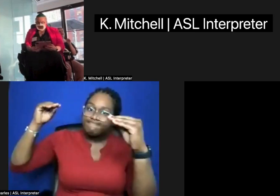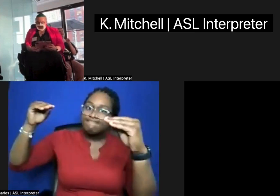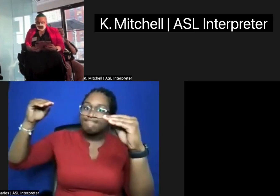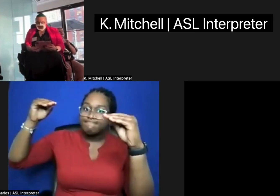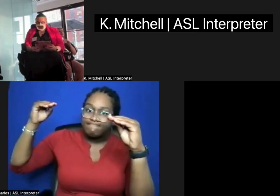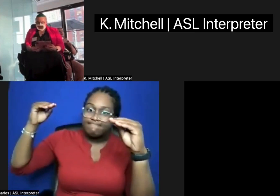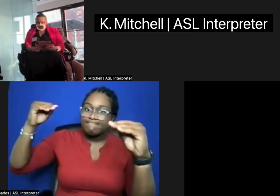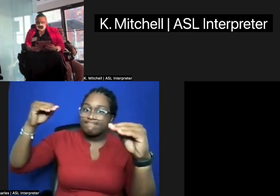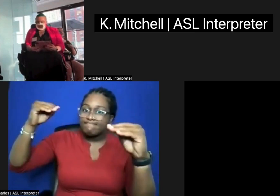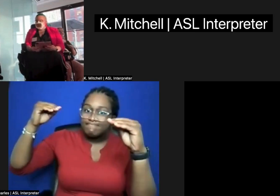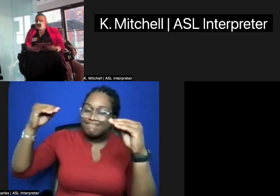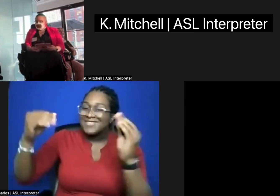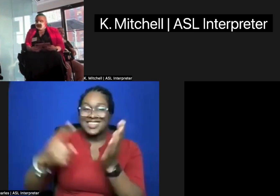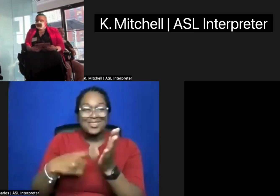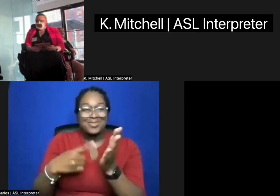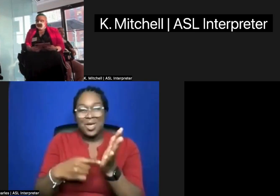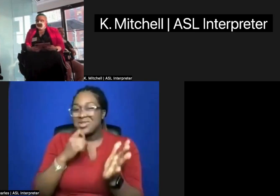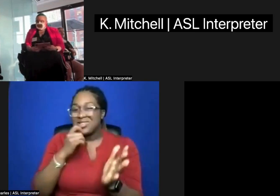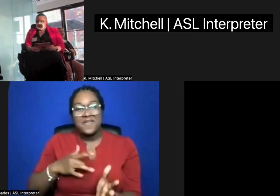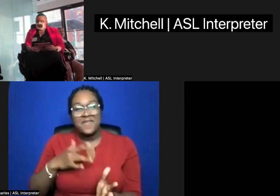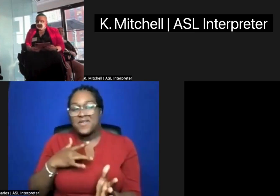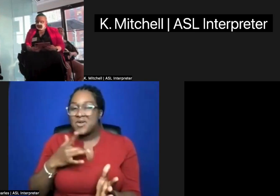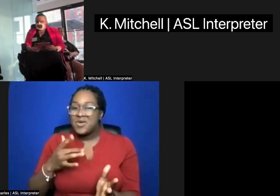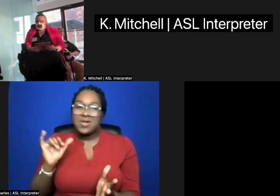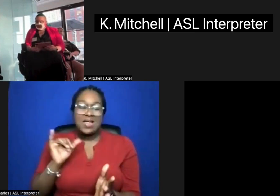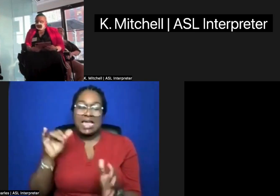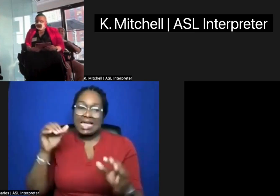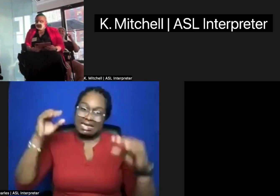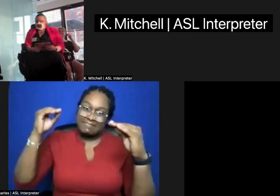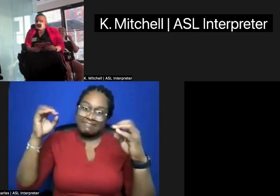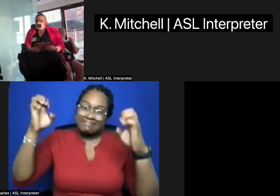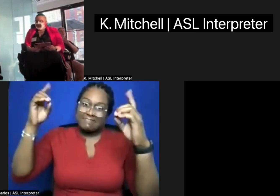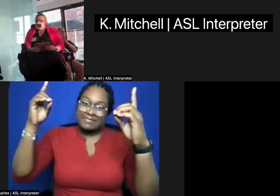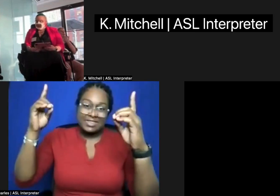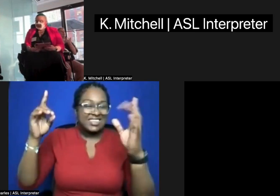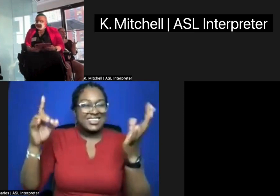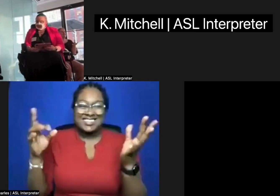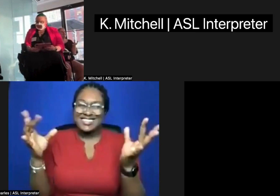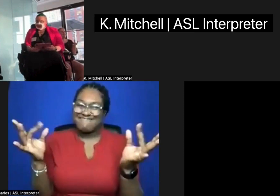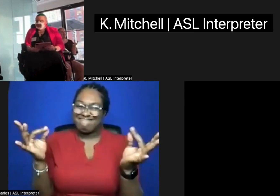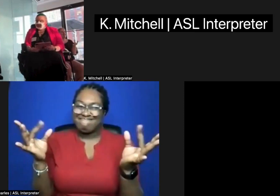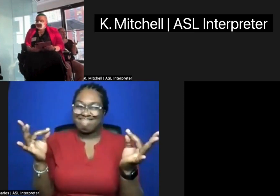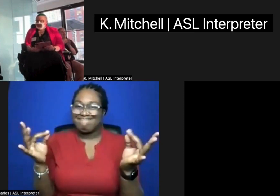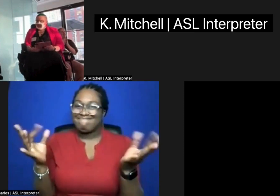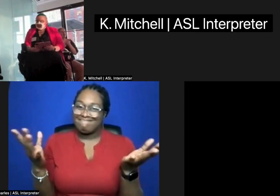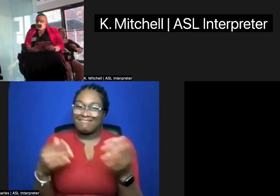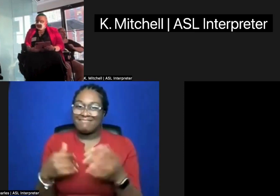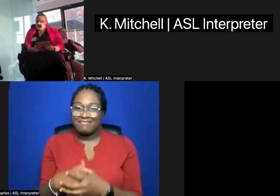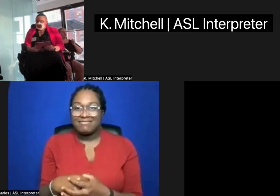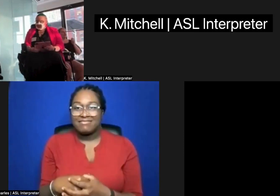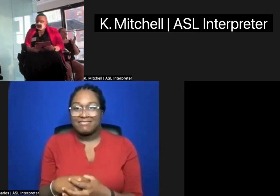coming off as a teacher. Like, it's a sticky, it's a different situation. I think